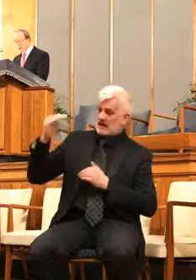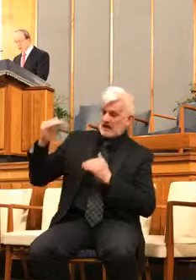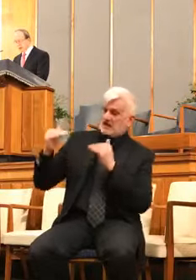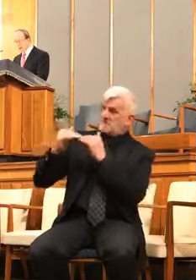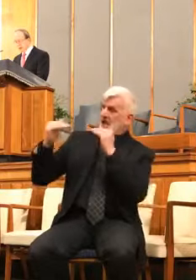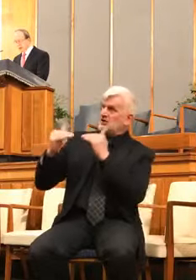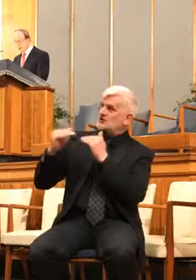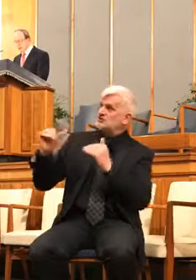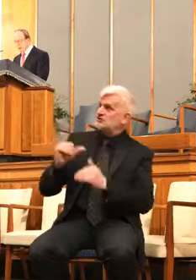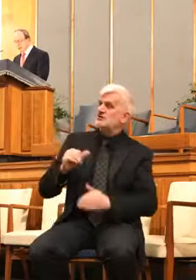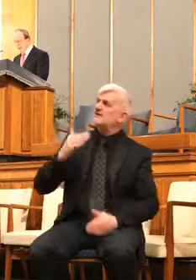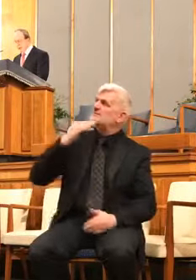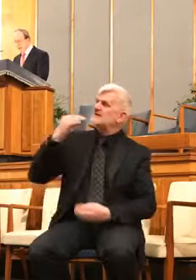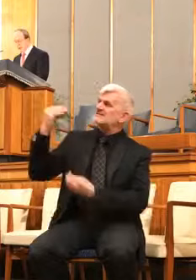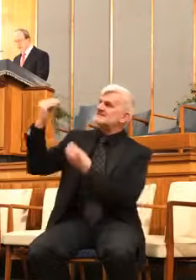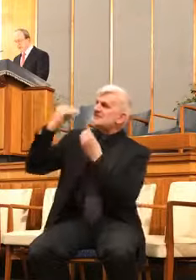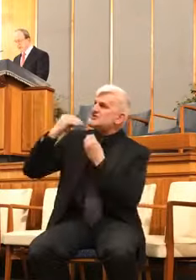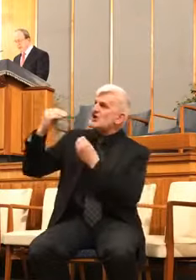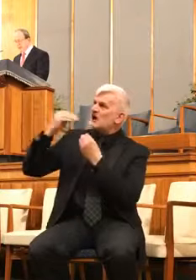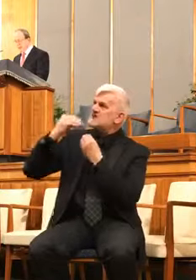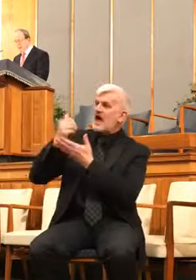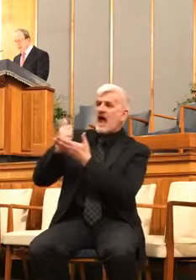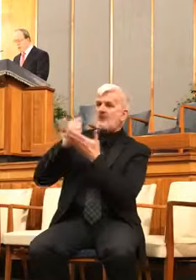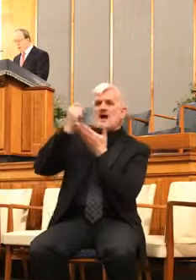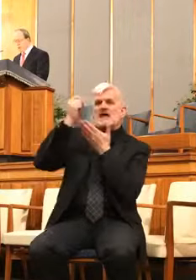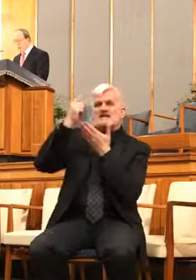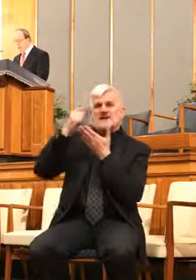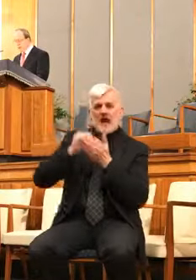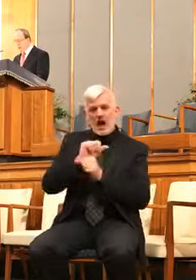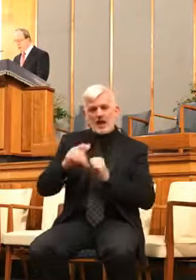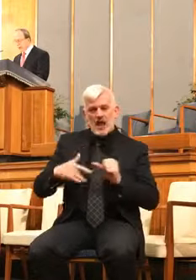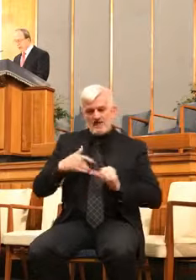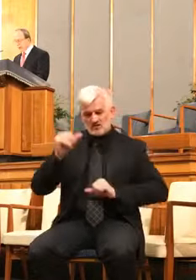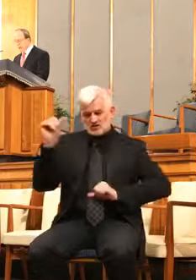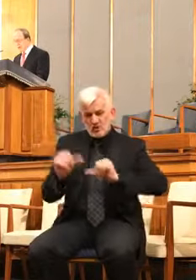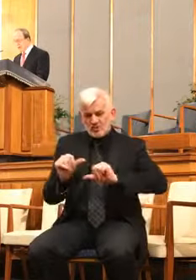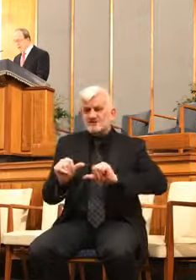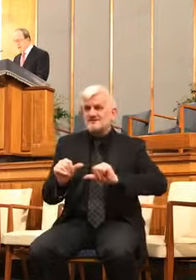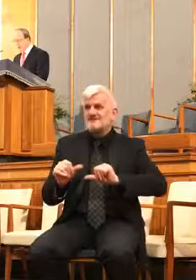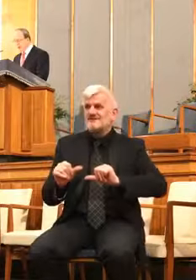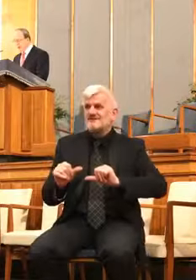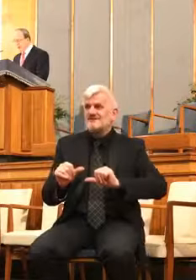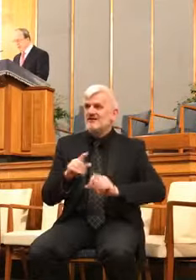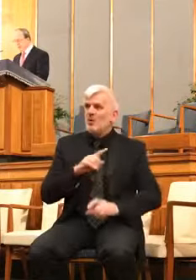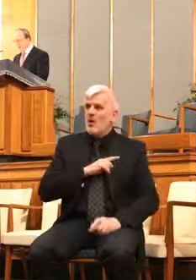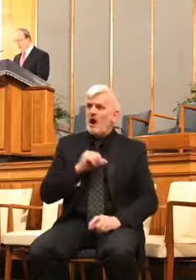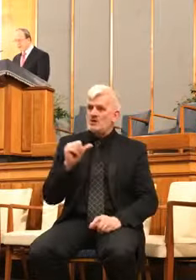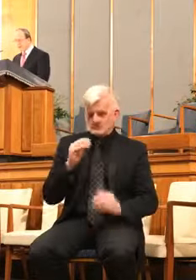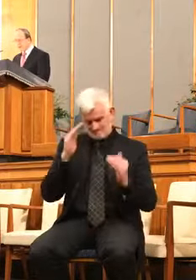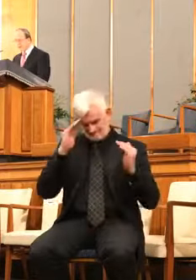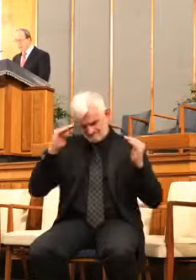teach us to number our days, that we may apply our hearts unto wisdom.